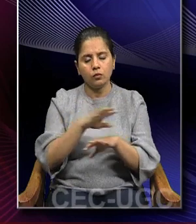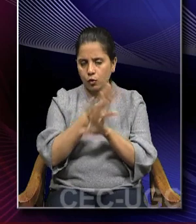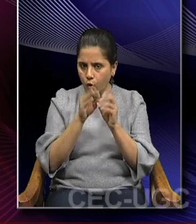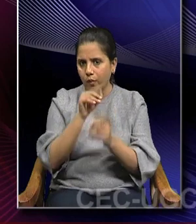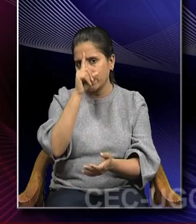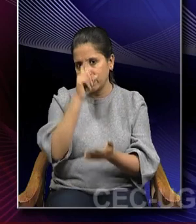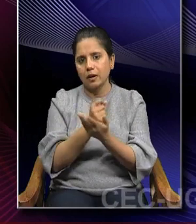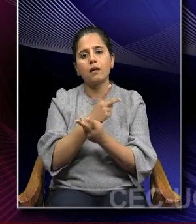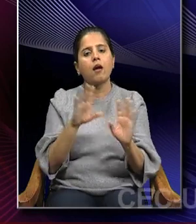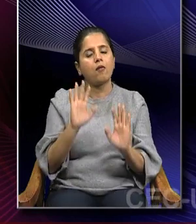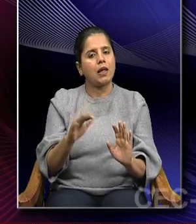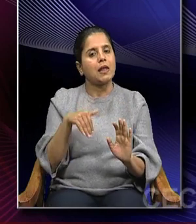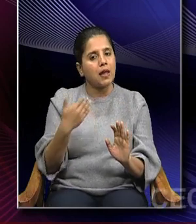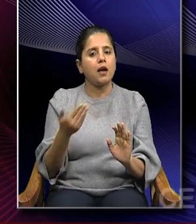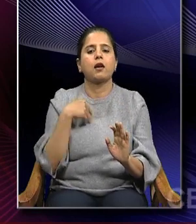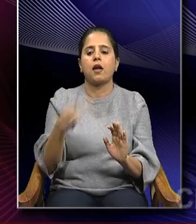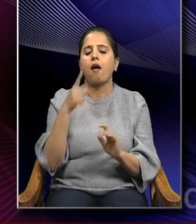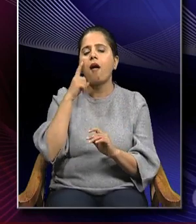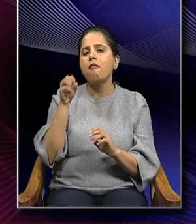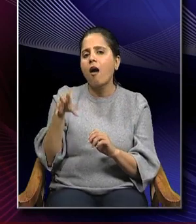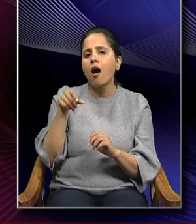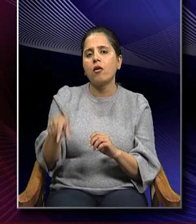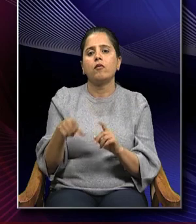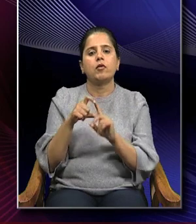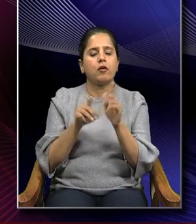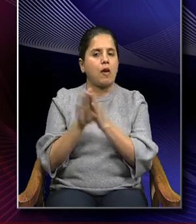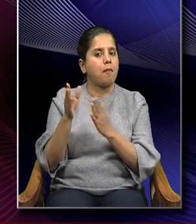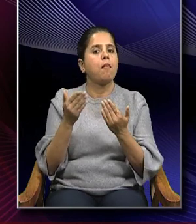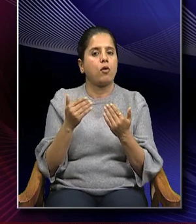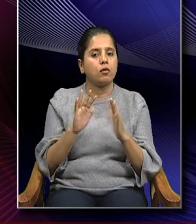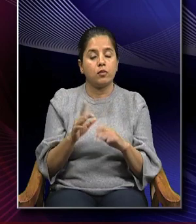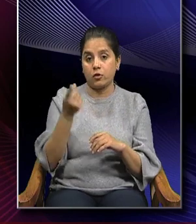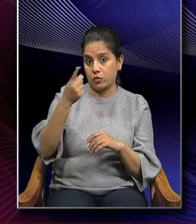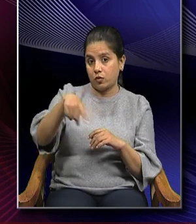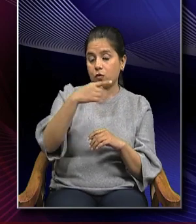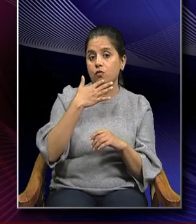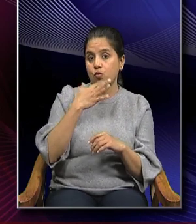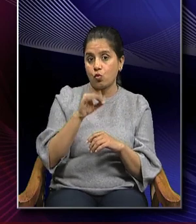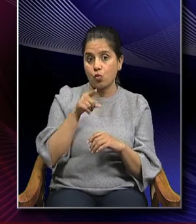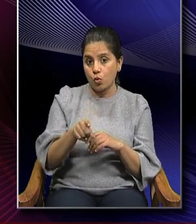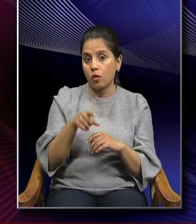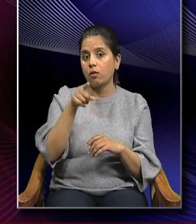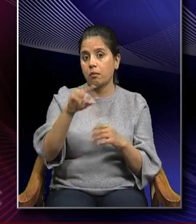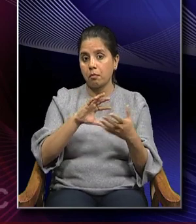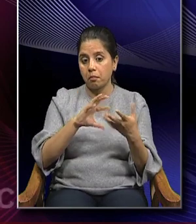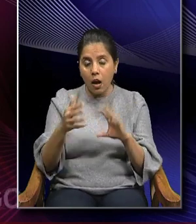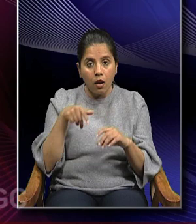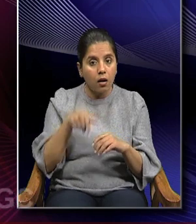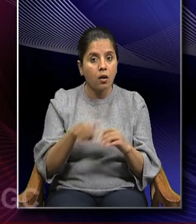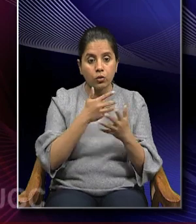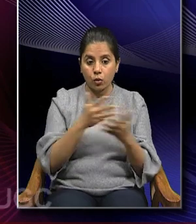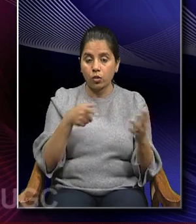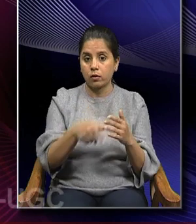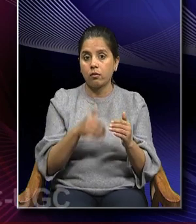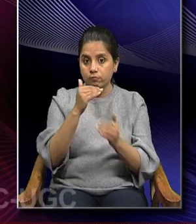decided, then only we can go for prototype development. So, you are actually going to produce that product, you are going